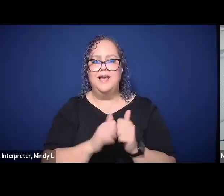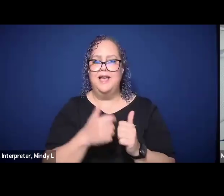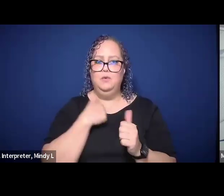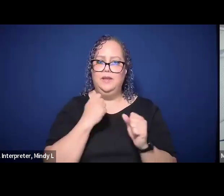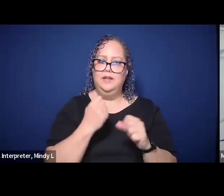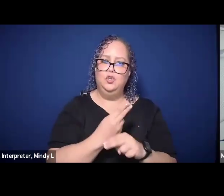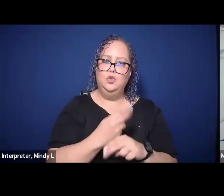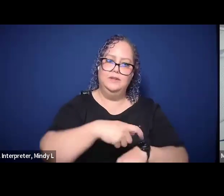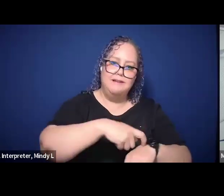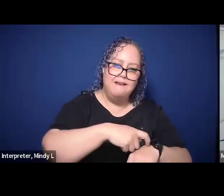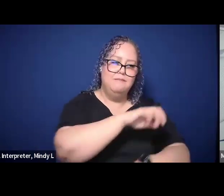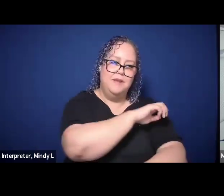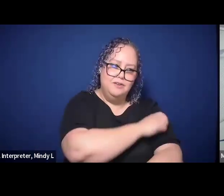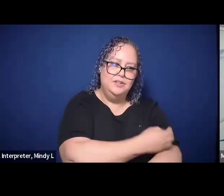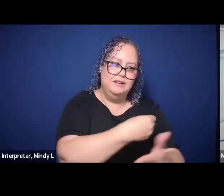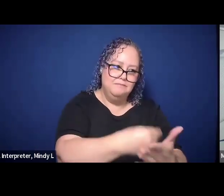as well.